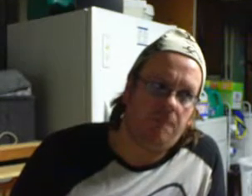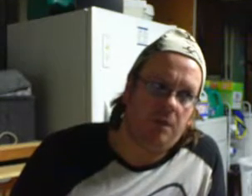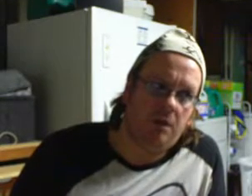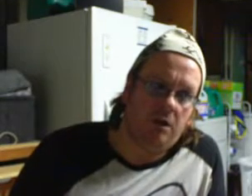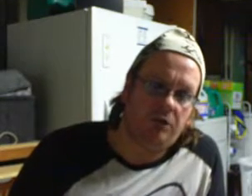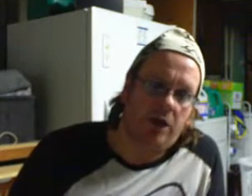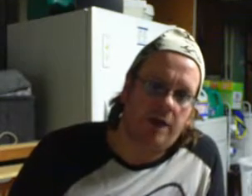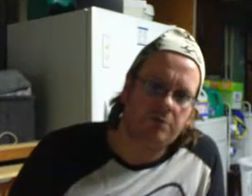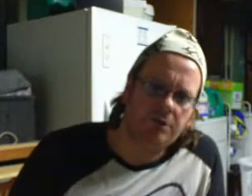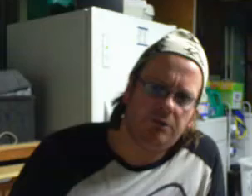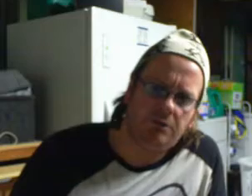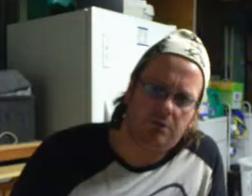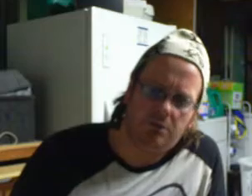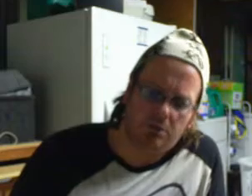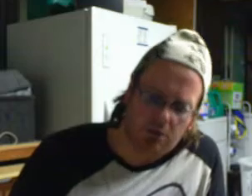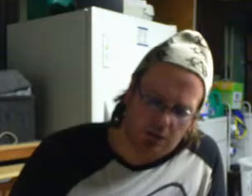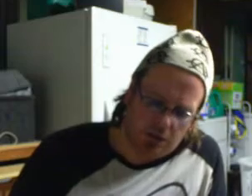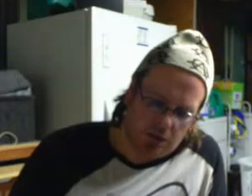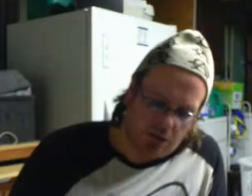a tyrant, that he